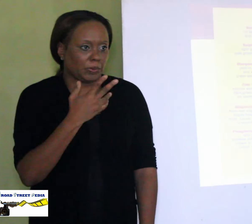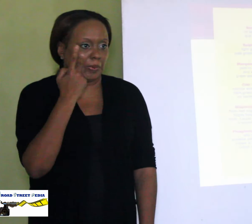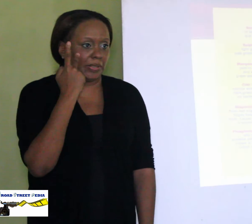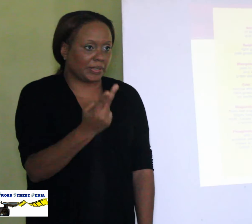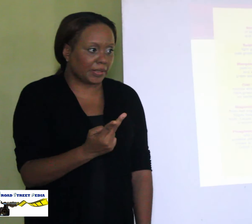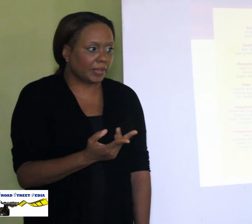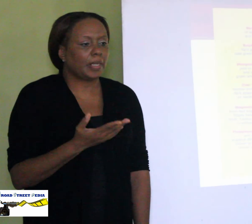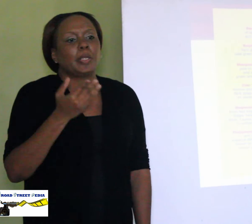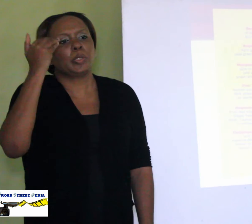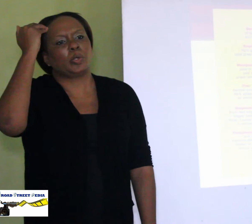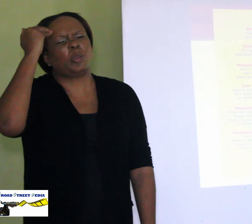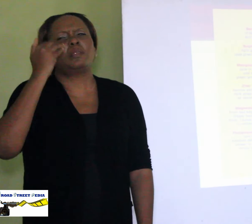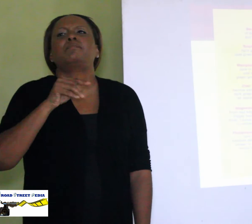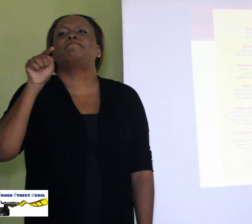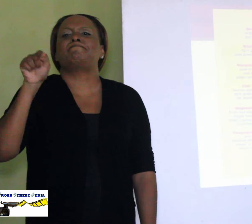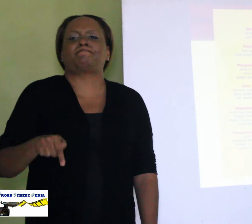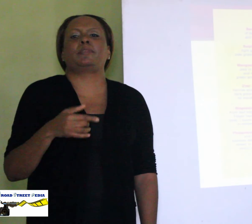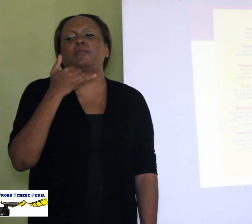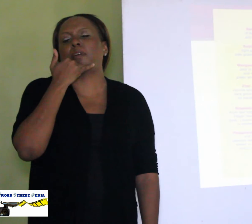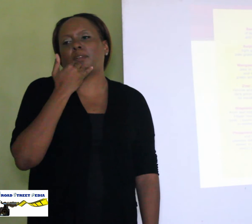it will tell us what is what.